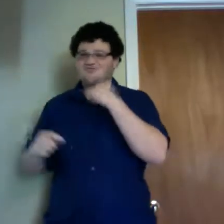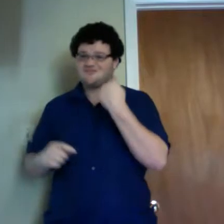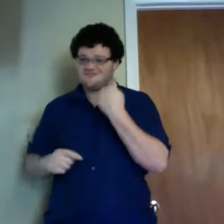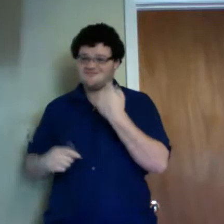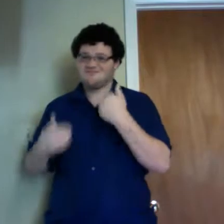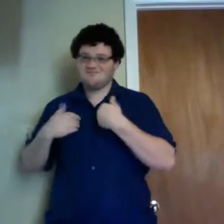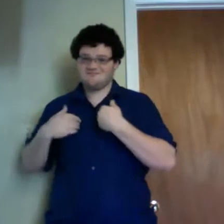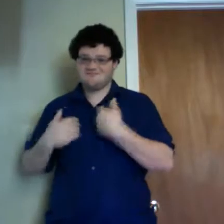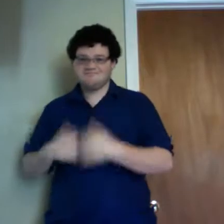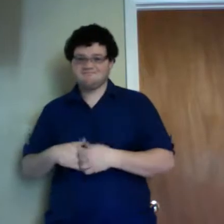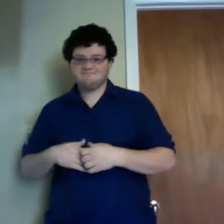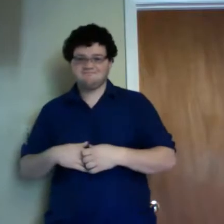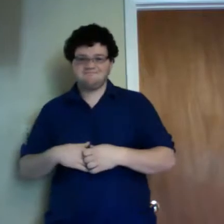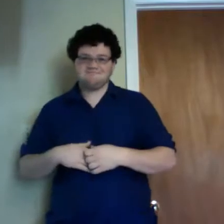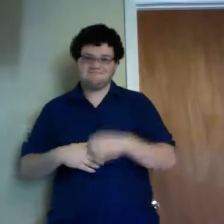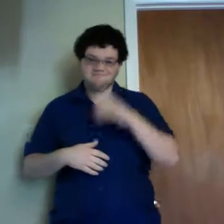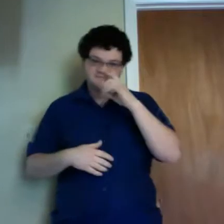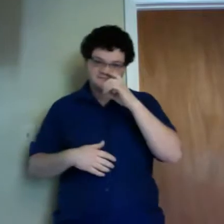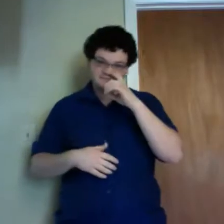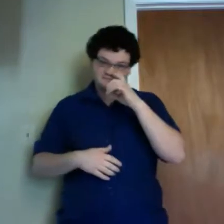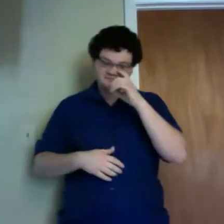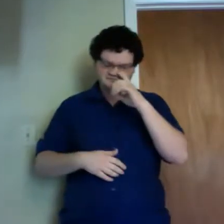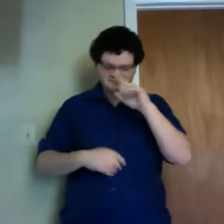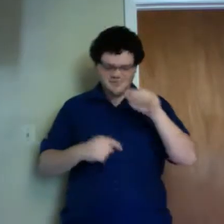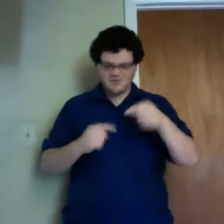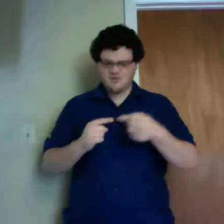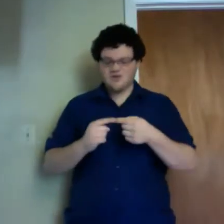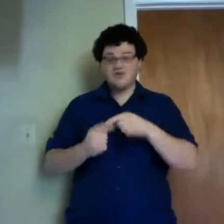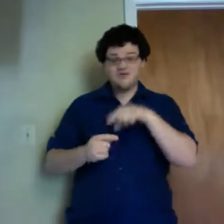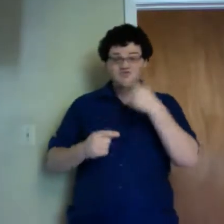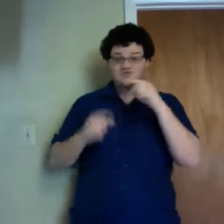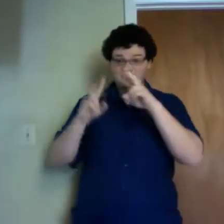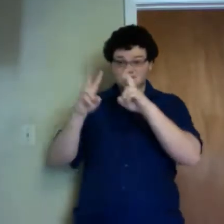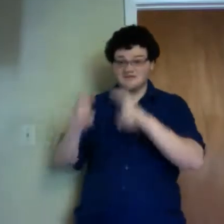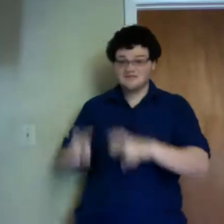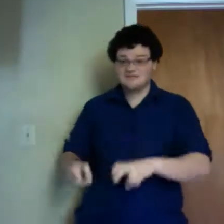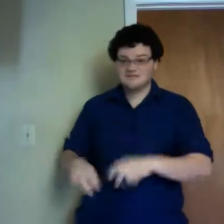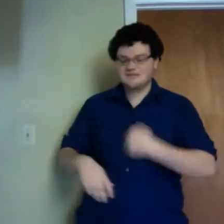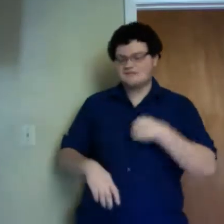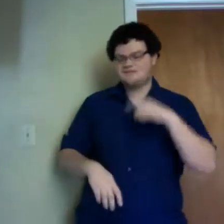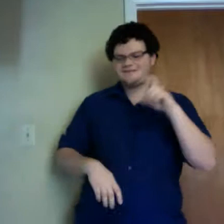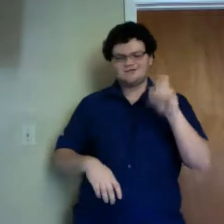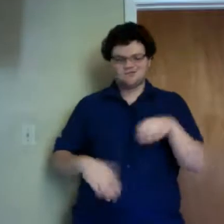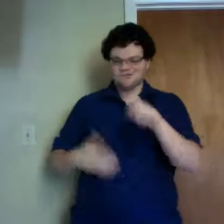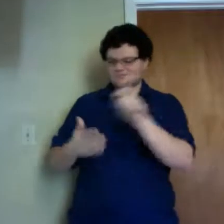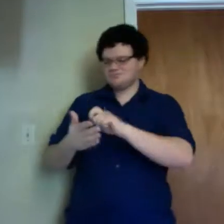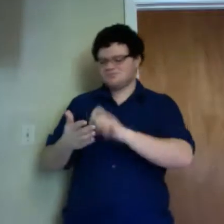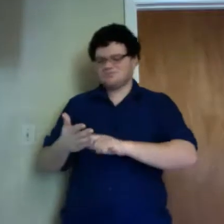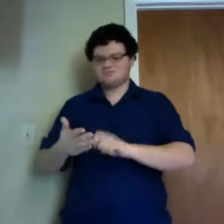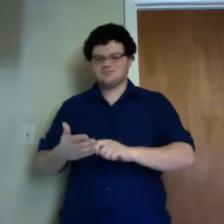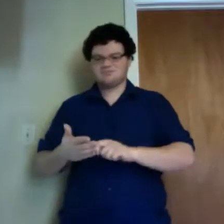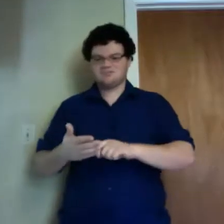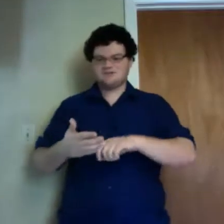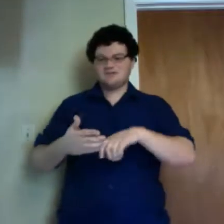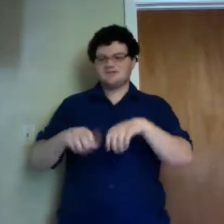adopted. When you are risk assessing, you need to record your findings in a systematic way, showing a proper check has been made of